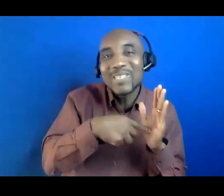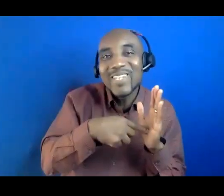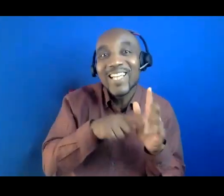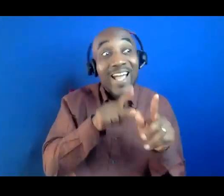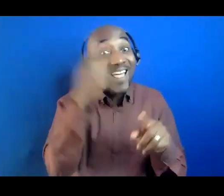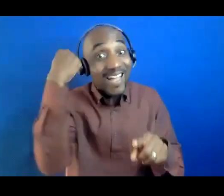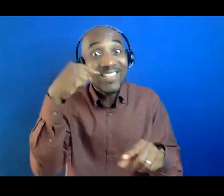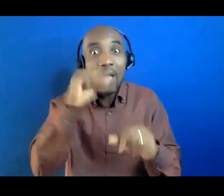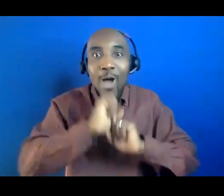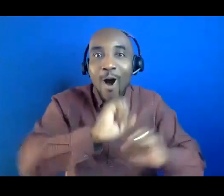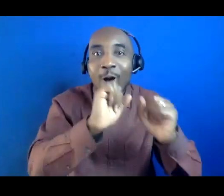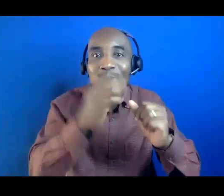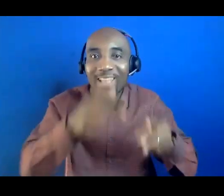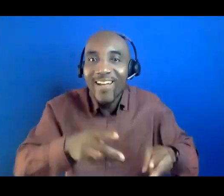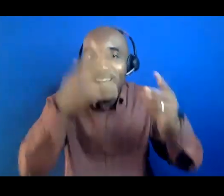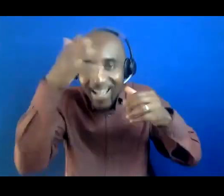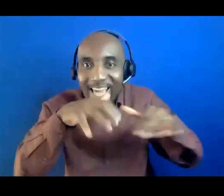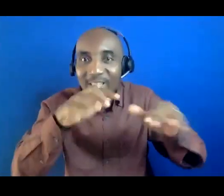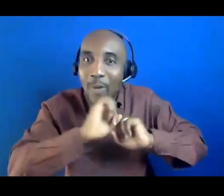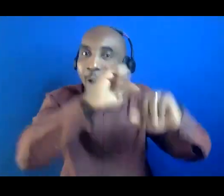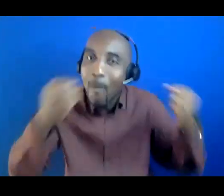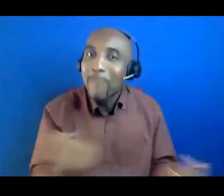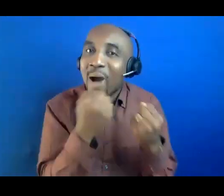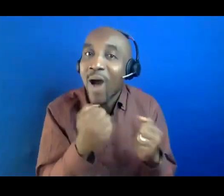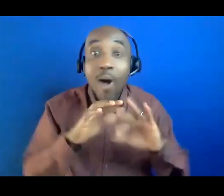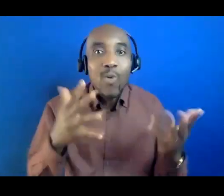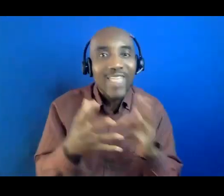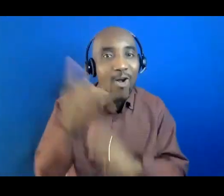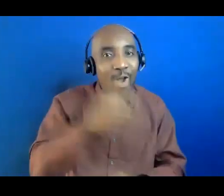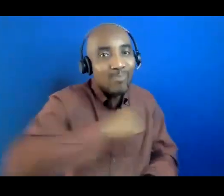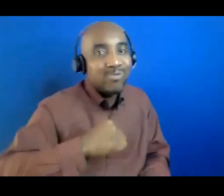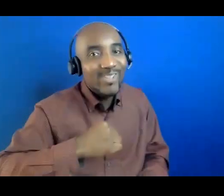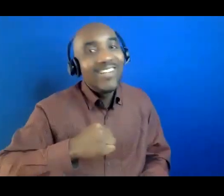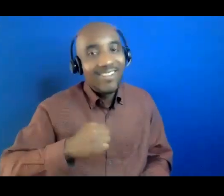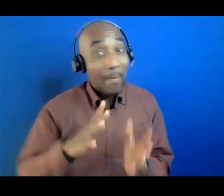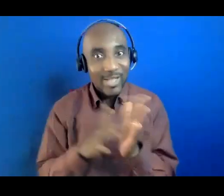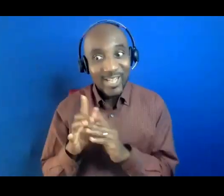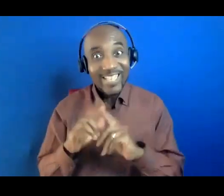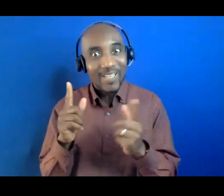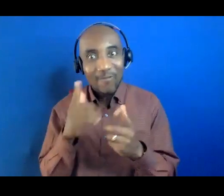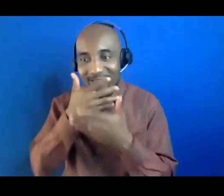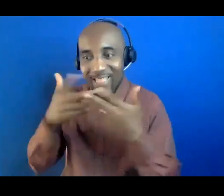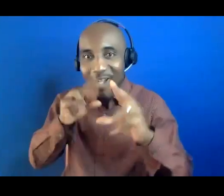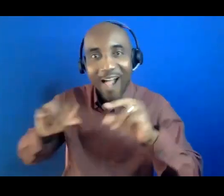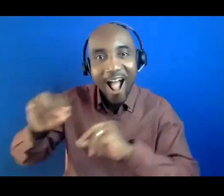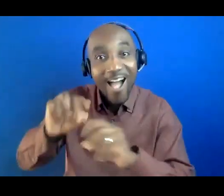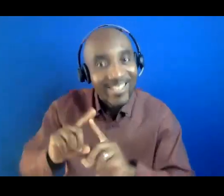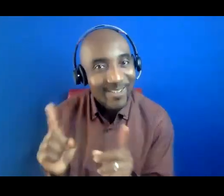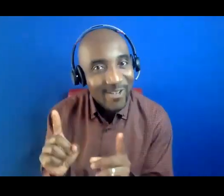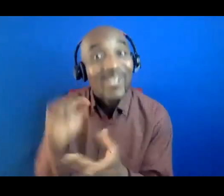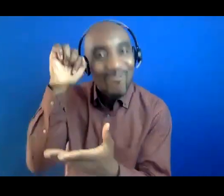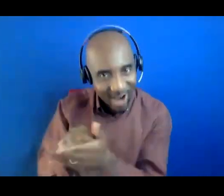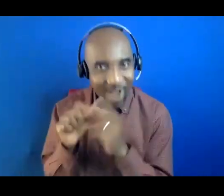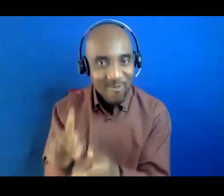their own kingdoms and amass their own power without God. But Jesus tells his followers that, "I want you to